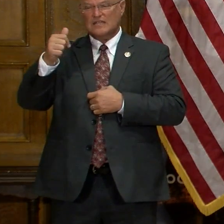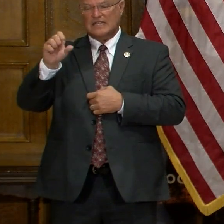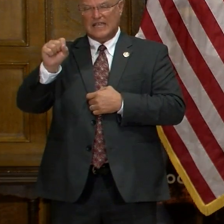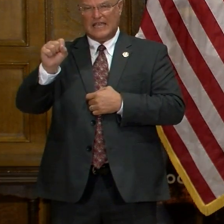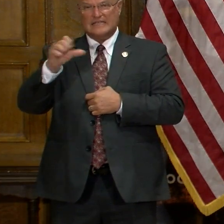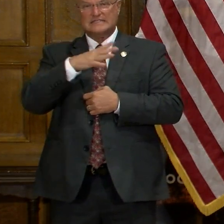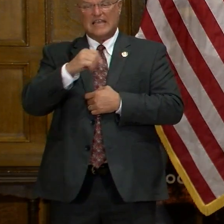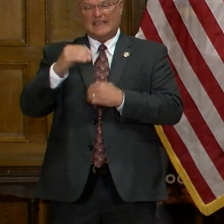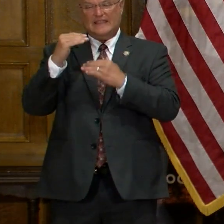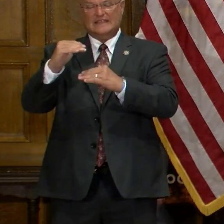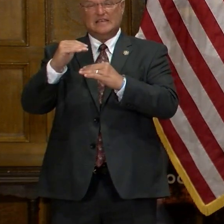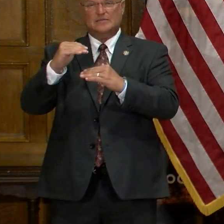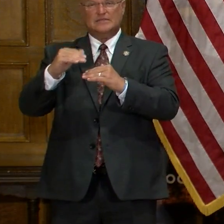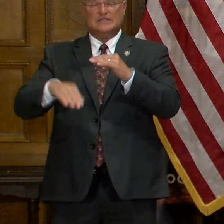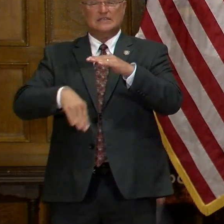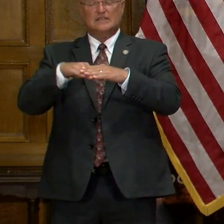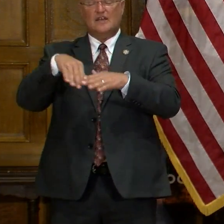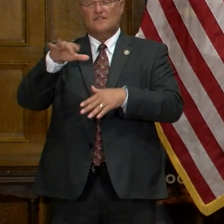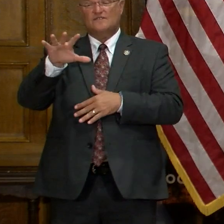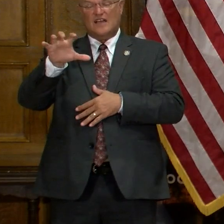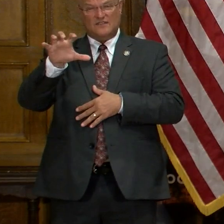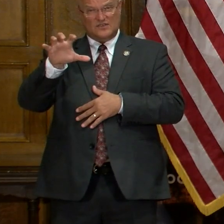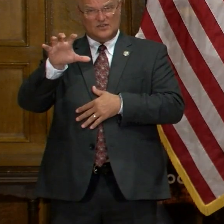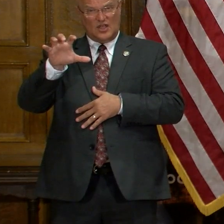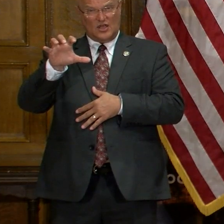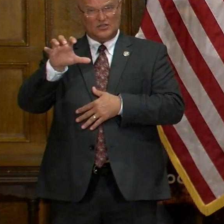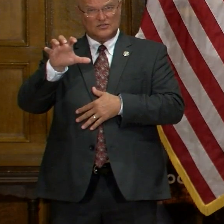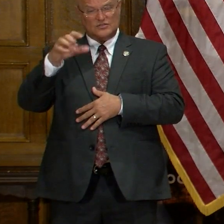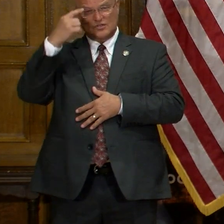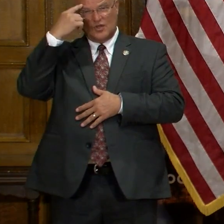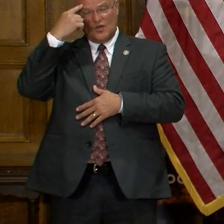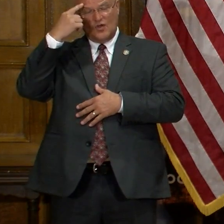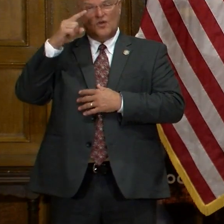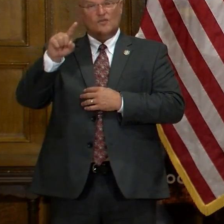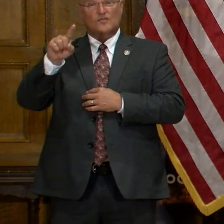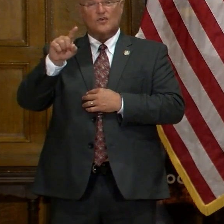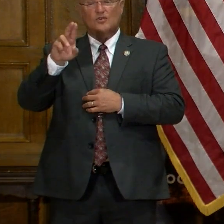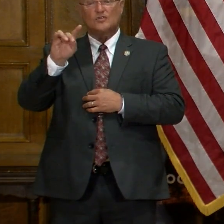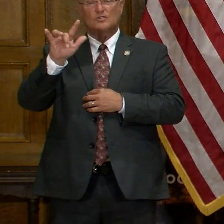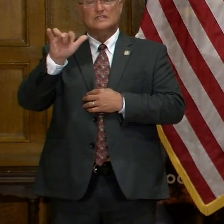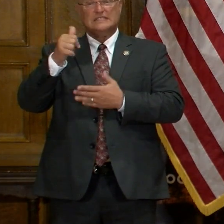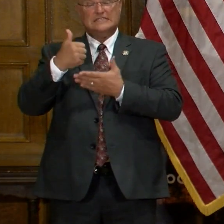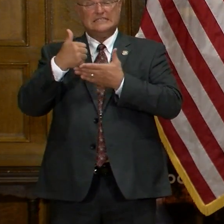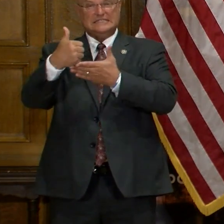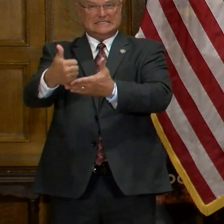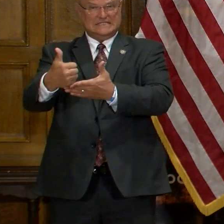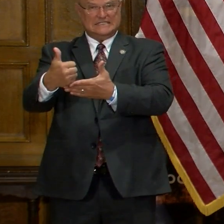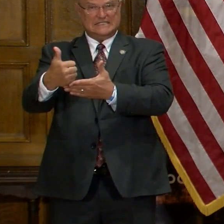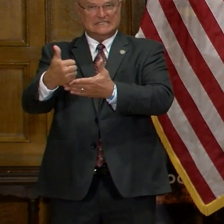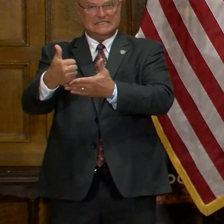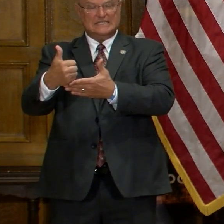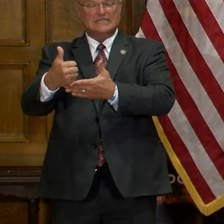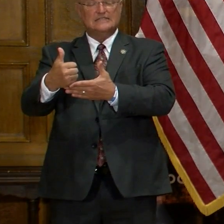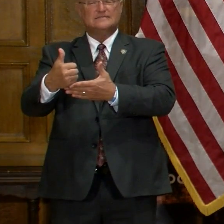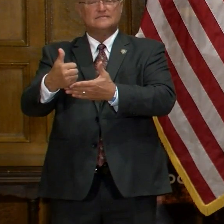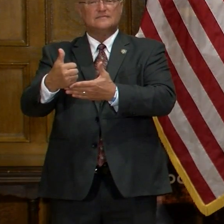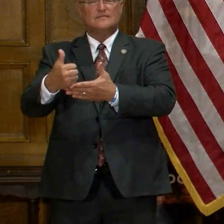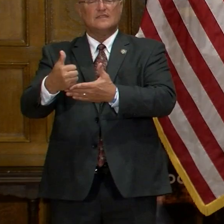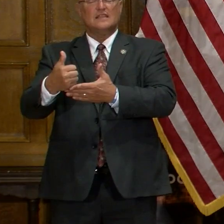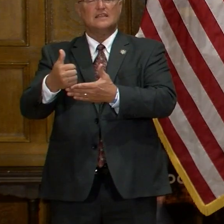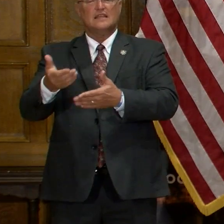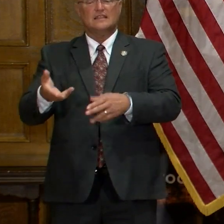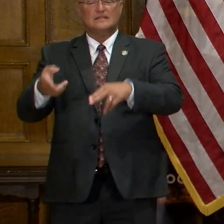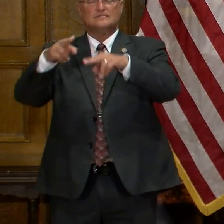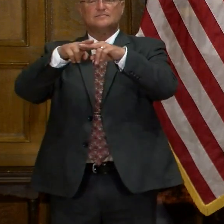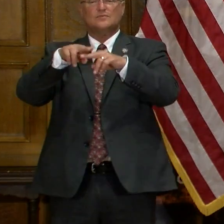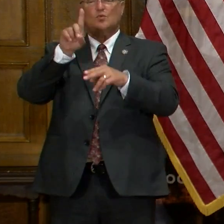raises the limit, which is currently $500 for utility assistance and energy assistance. It